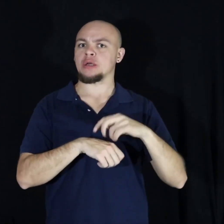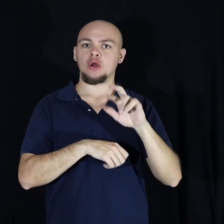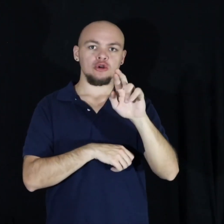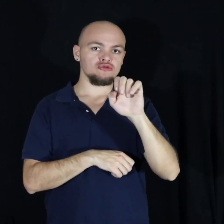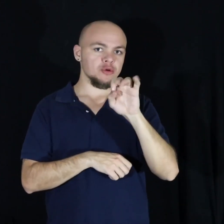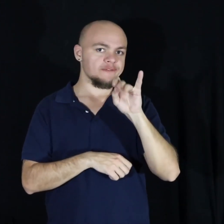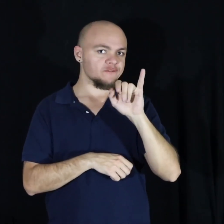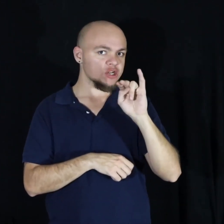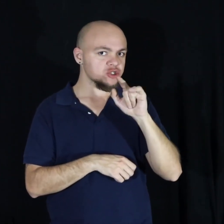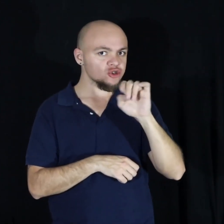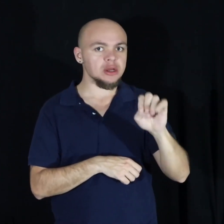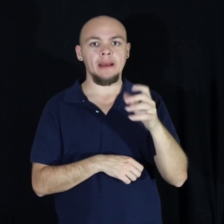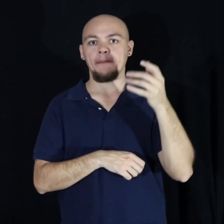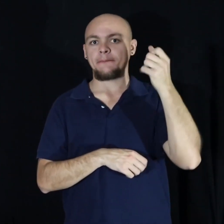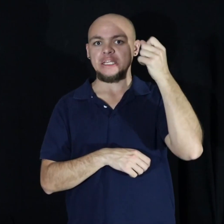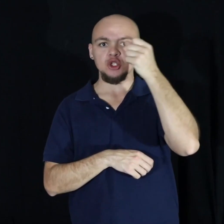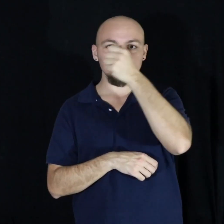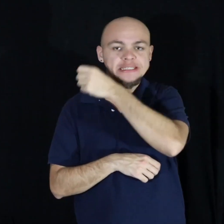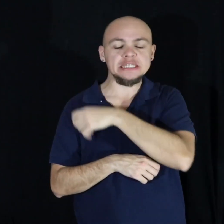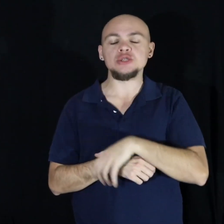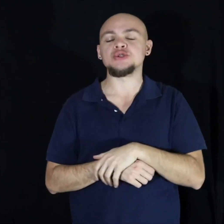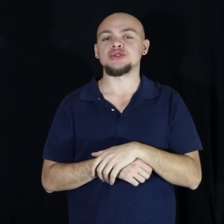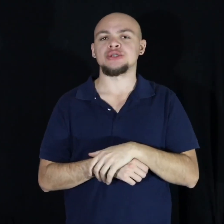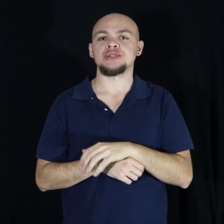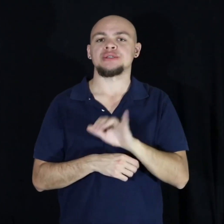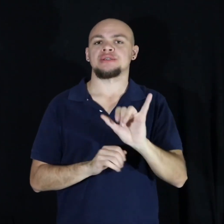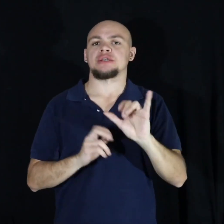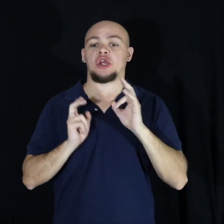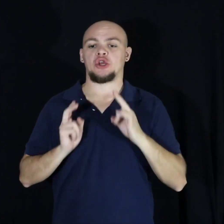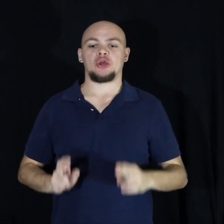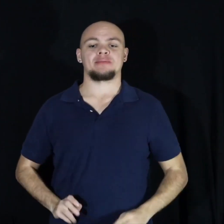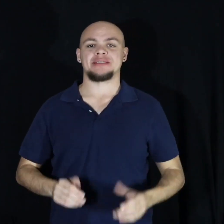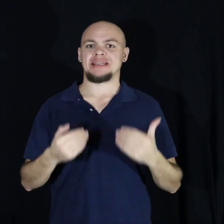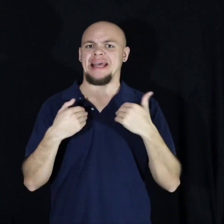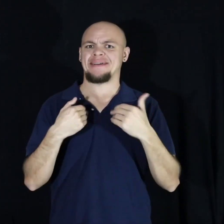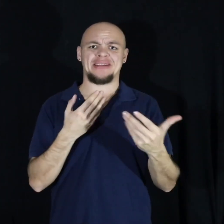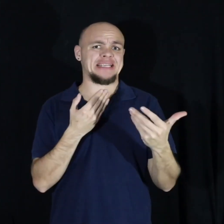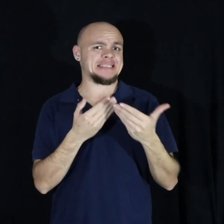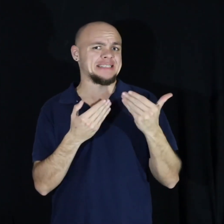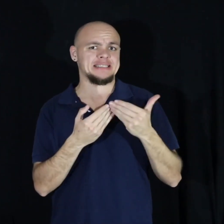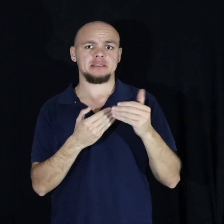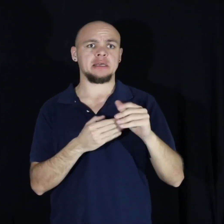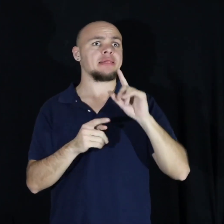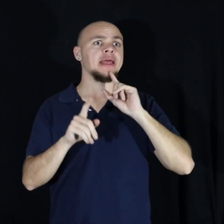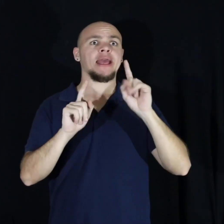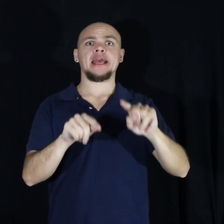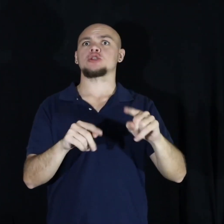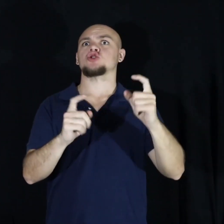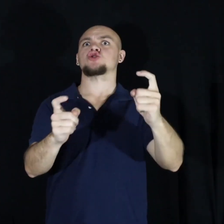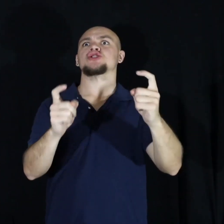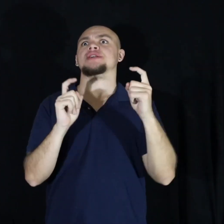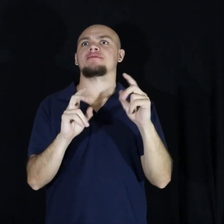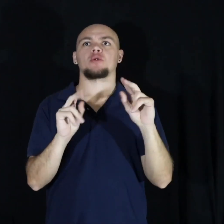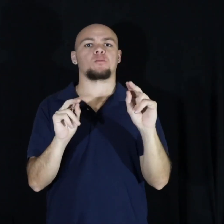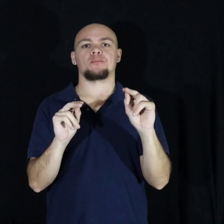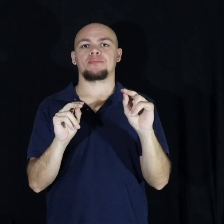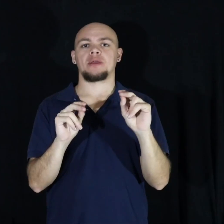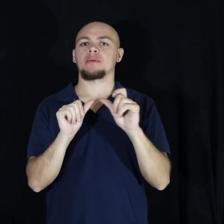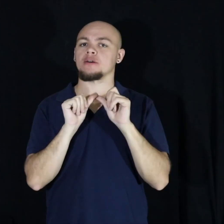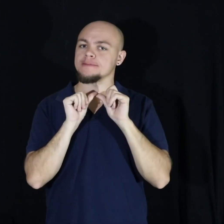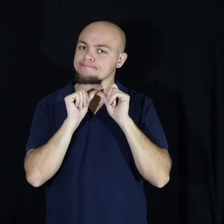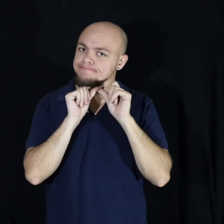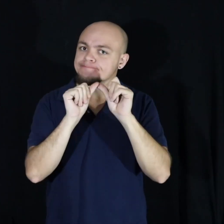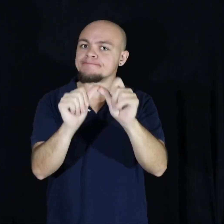Refrigeration, pasteurization. Humans have never had it easy. We've never had the answers just handed to us, but we've always